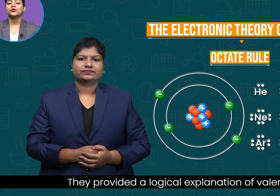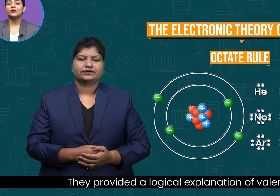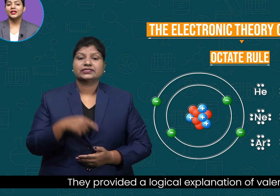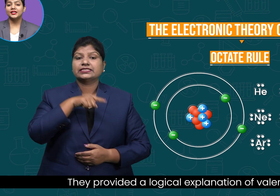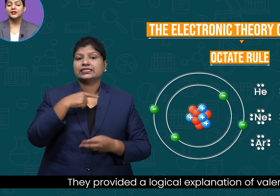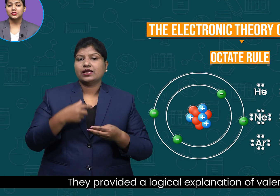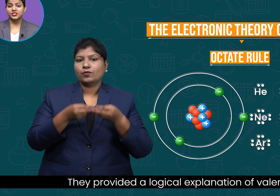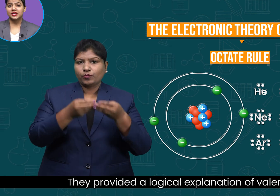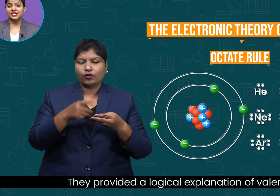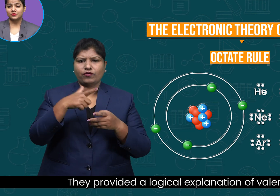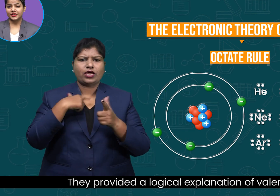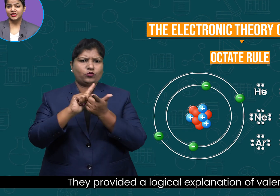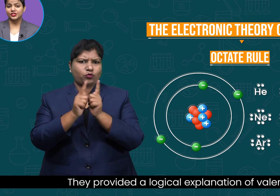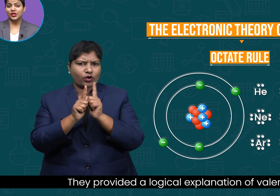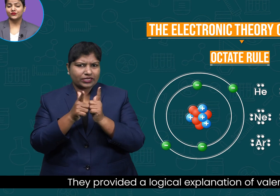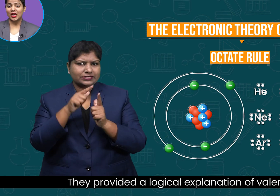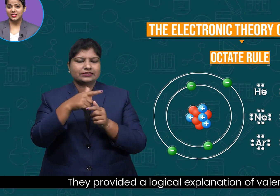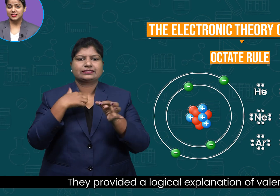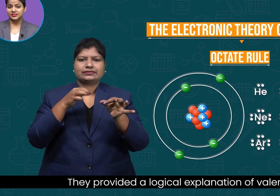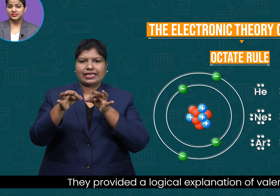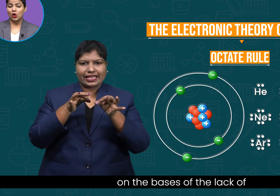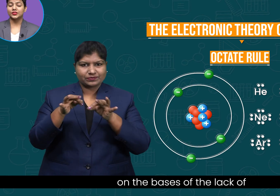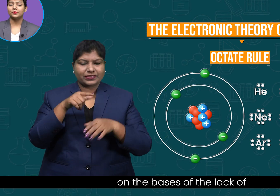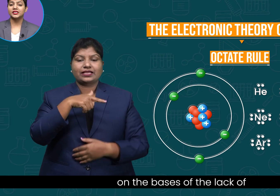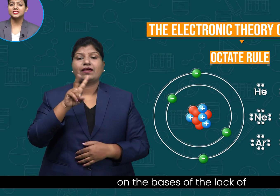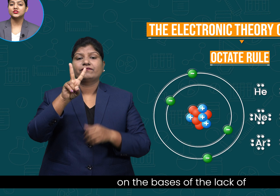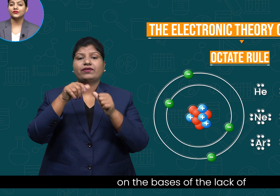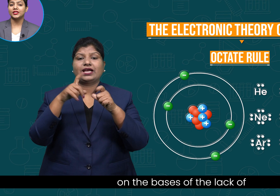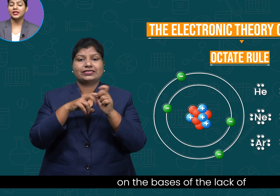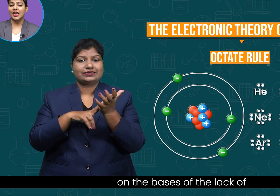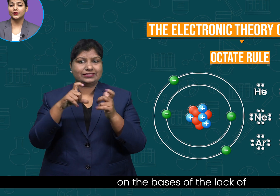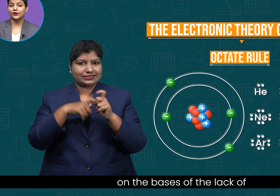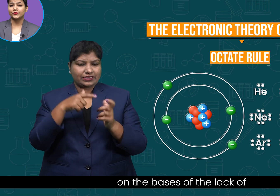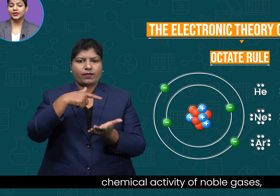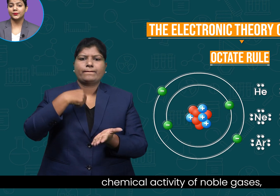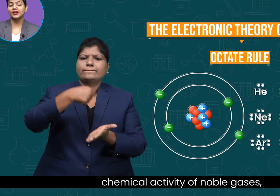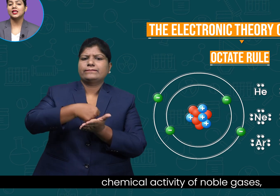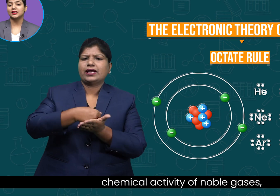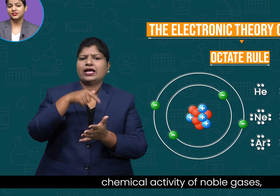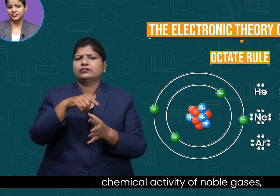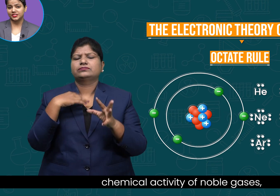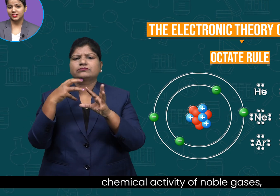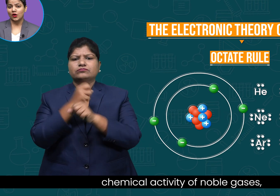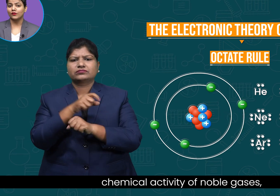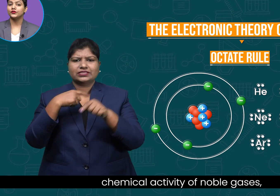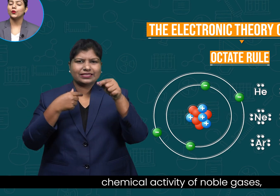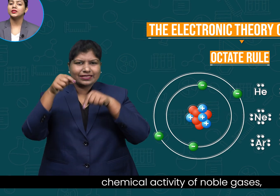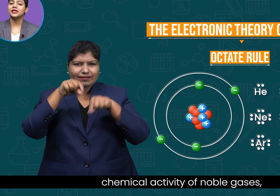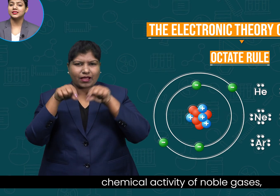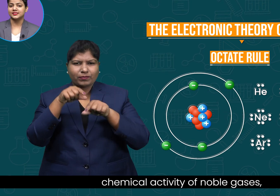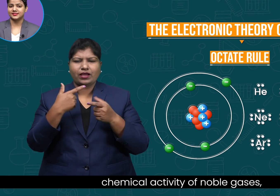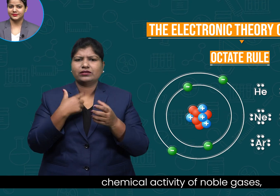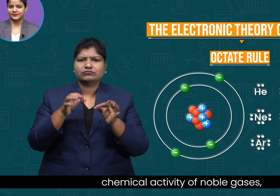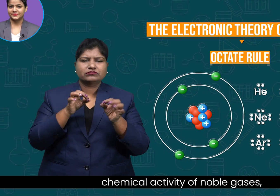They provided logical explanation of valence on the basis of the lack of chemical activity of